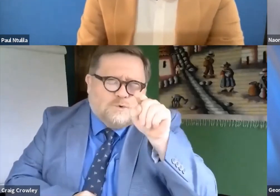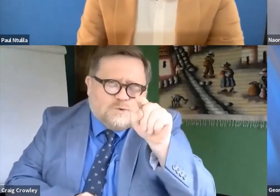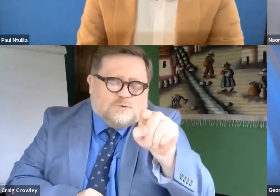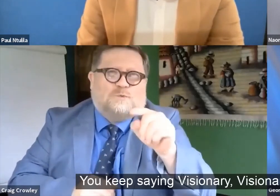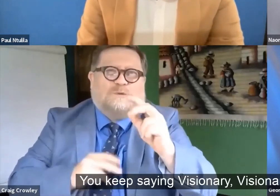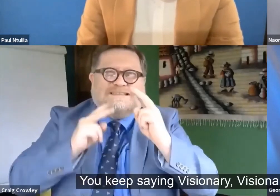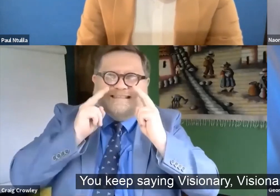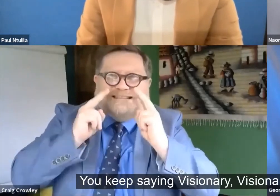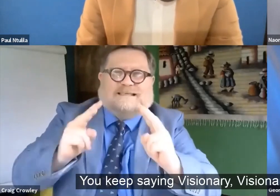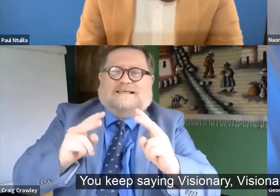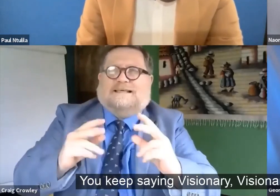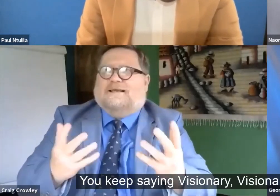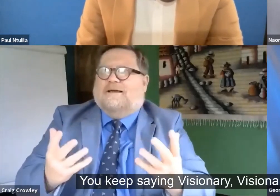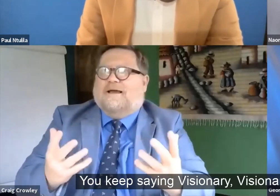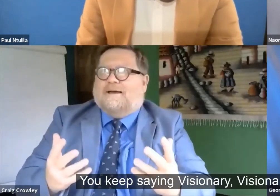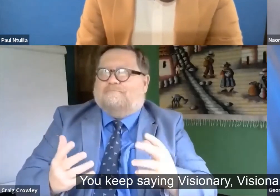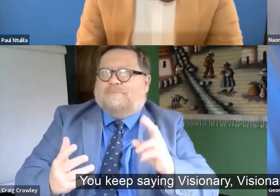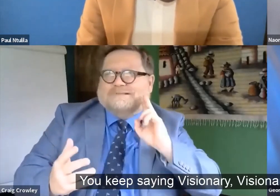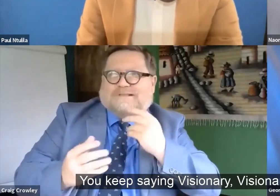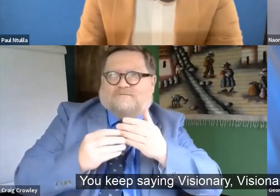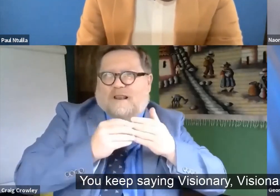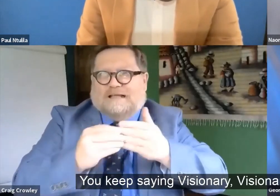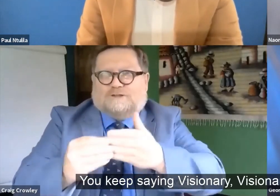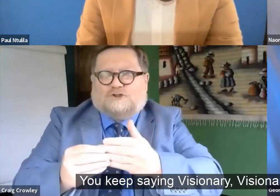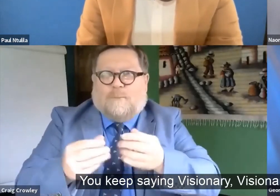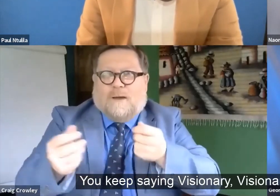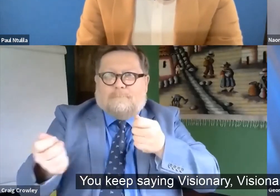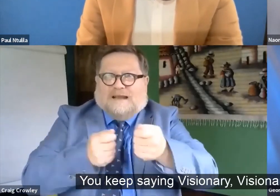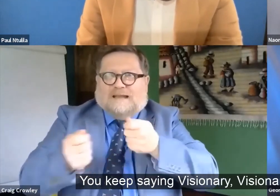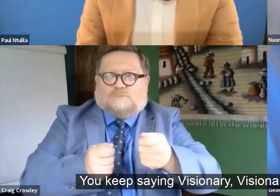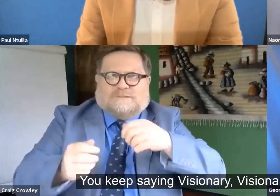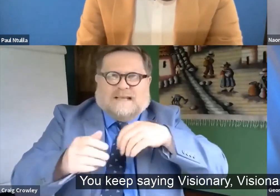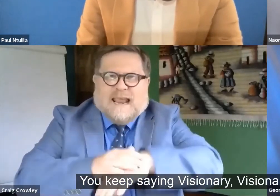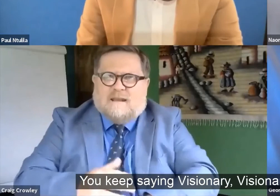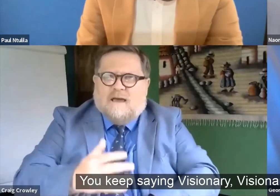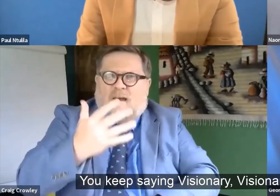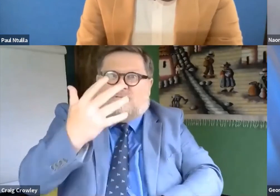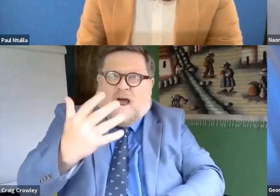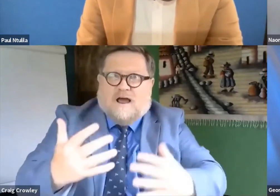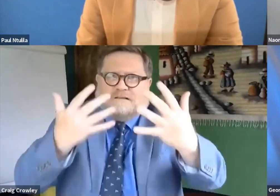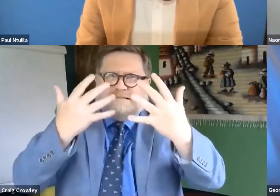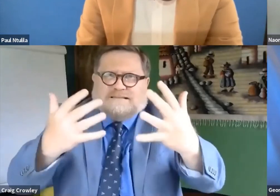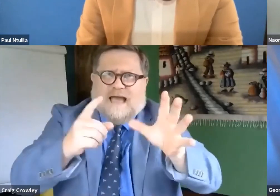You keep saying visionary, and that's a wonderful word.